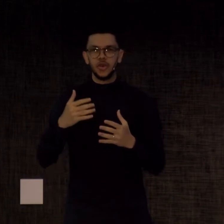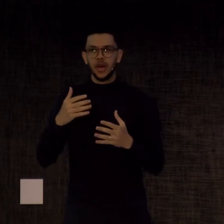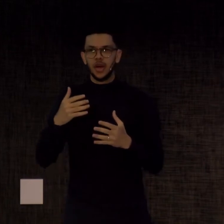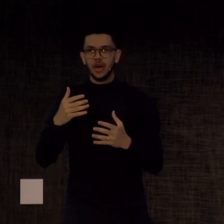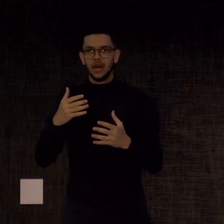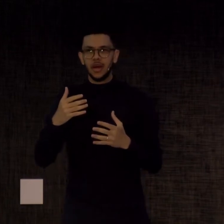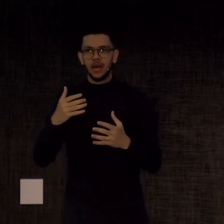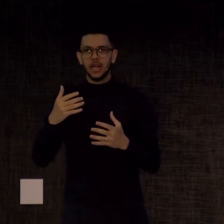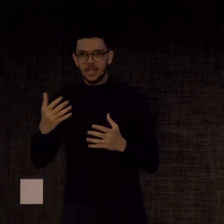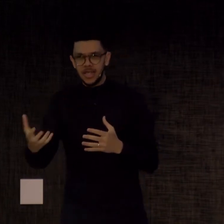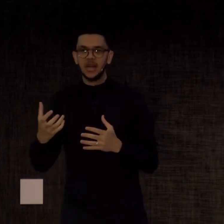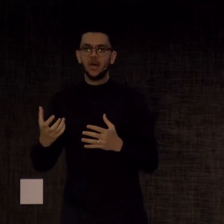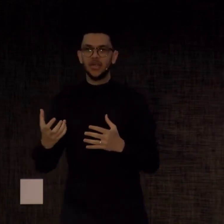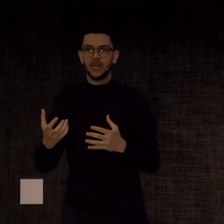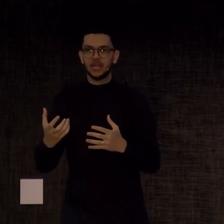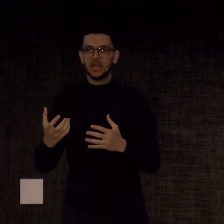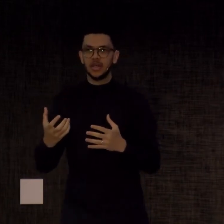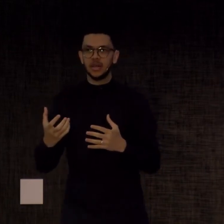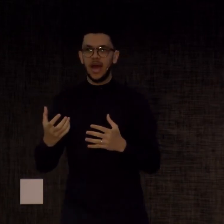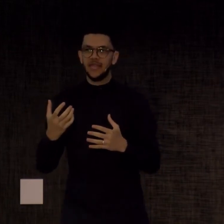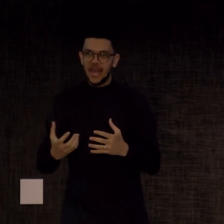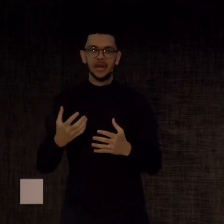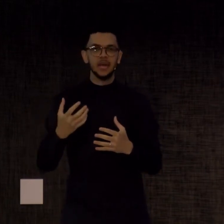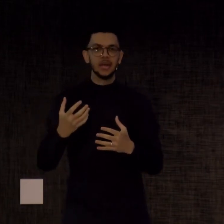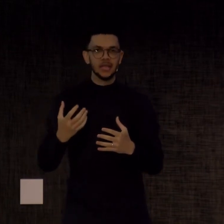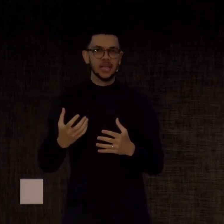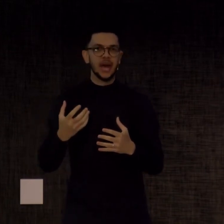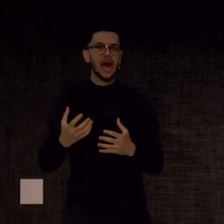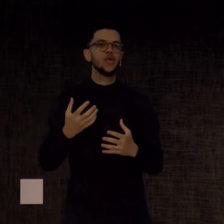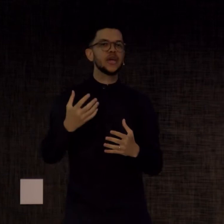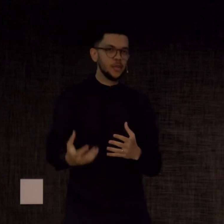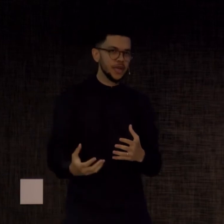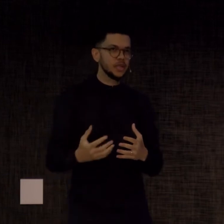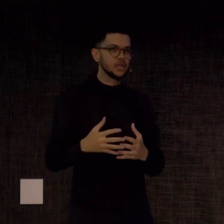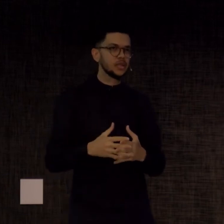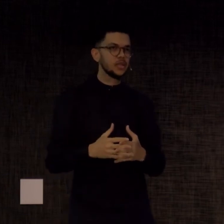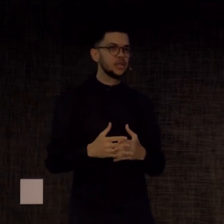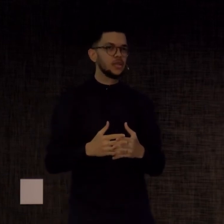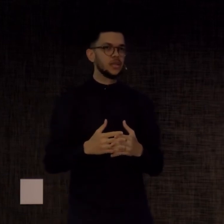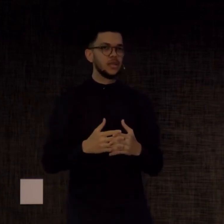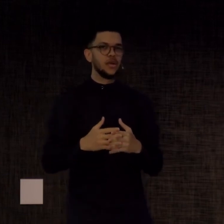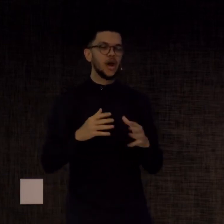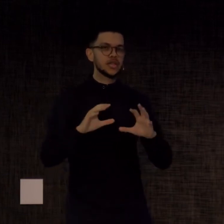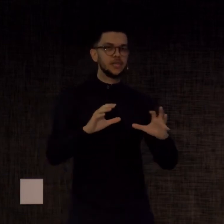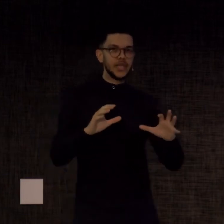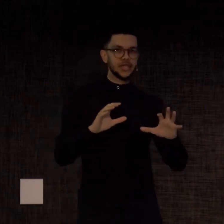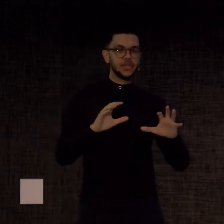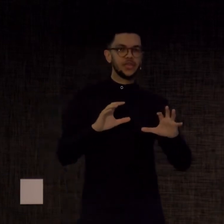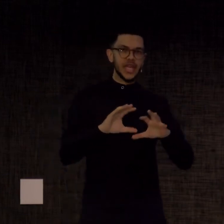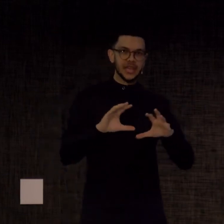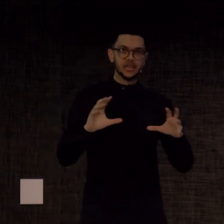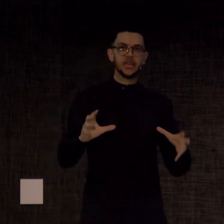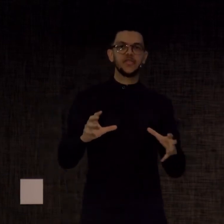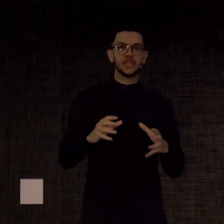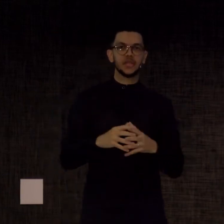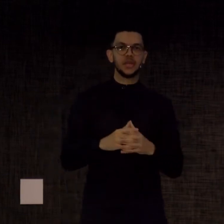to consider orthodoxy and then consider how we go beyond it. Not simply to stay